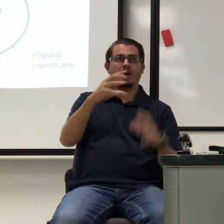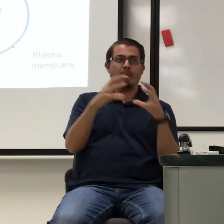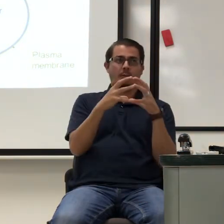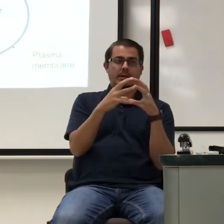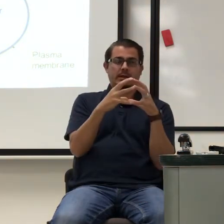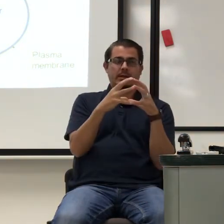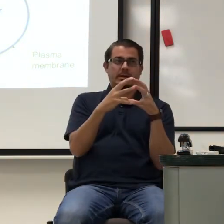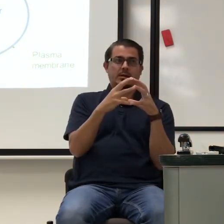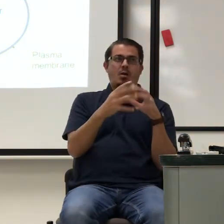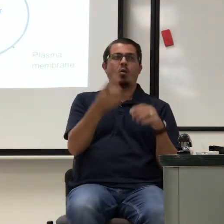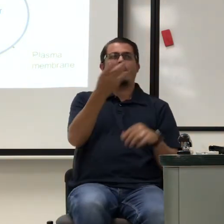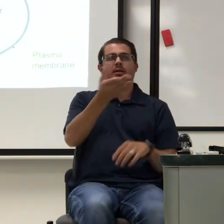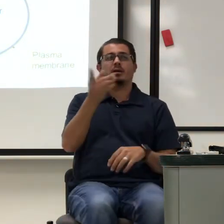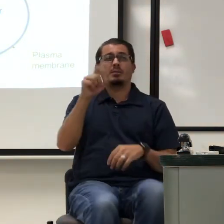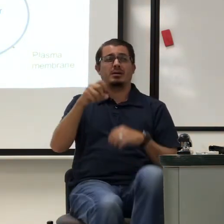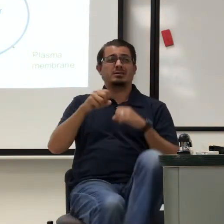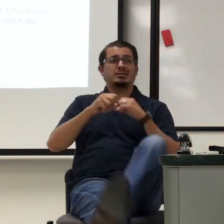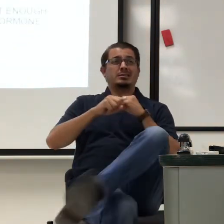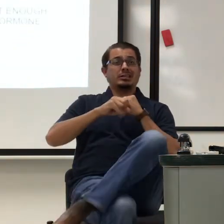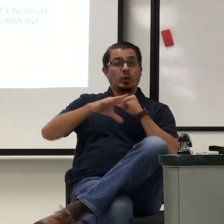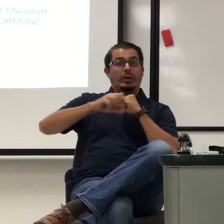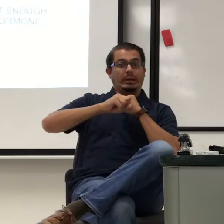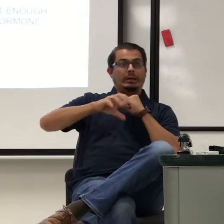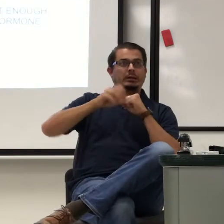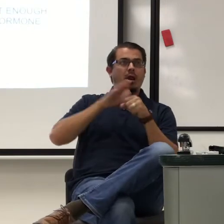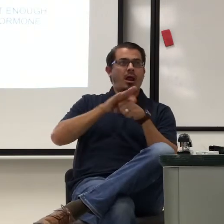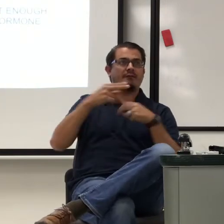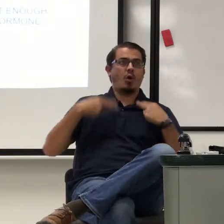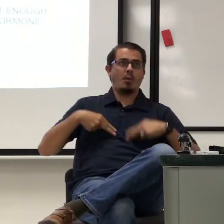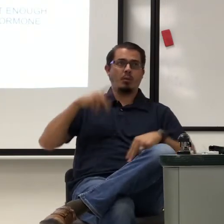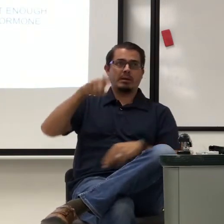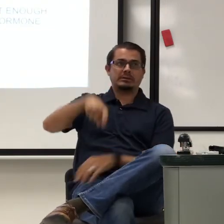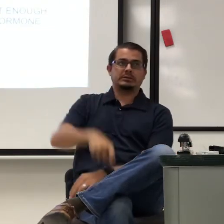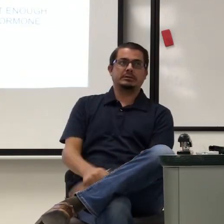one factor is you have to secrete enough hormone